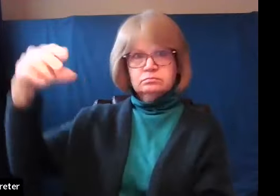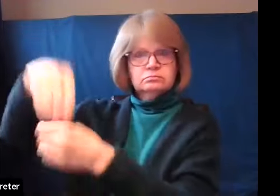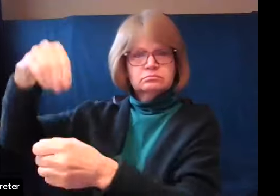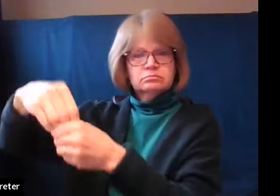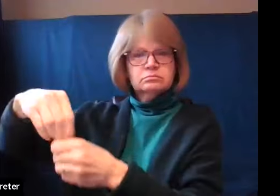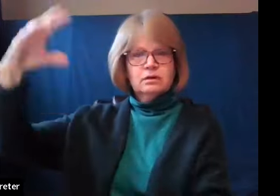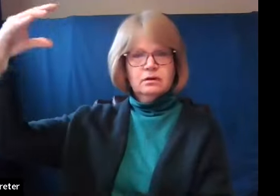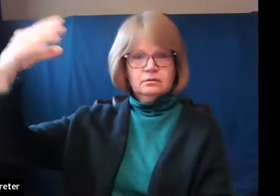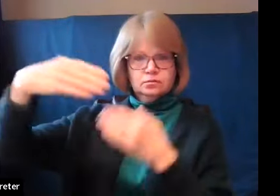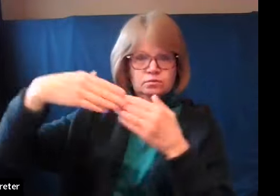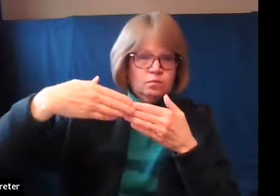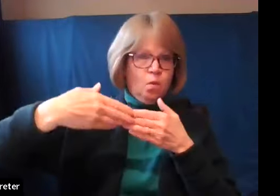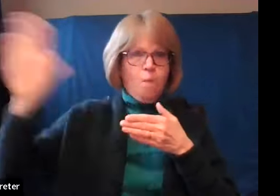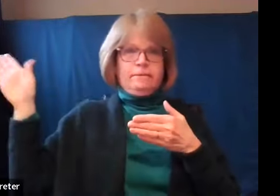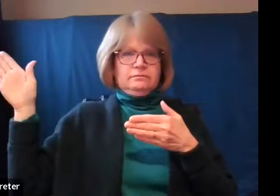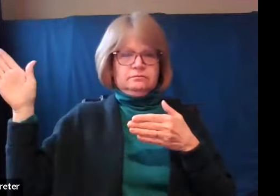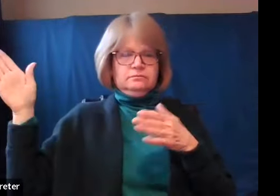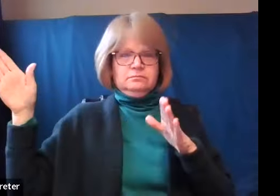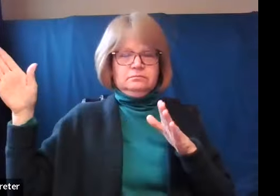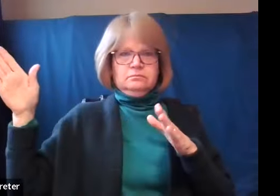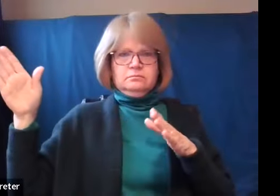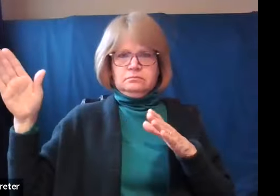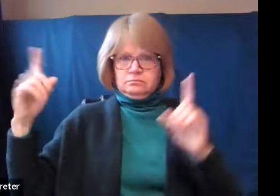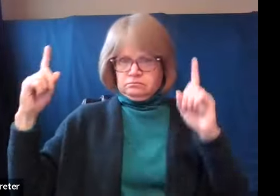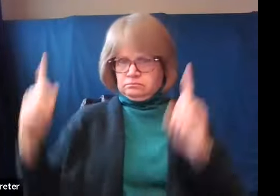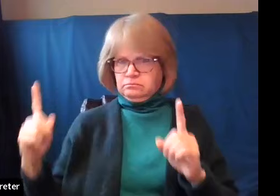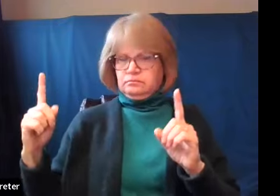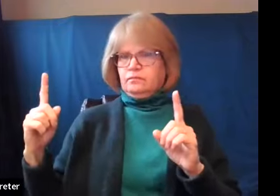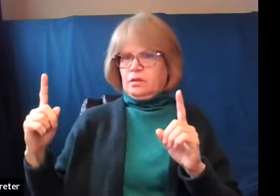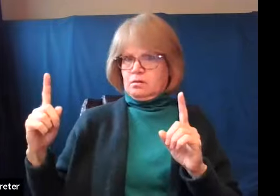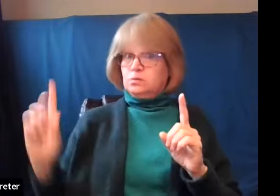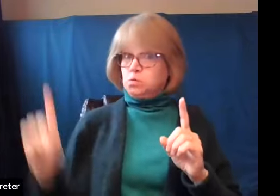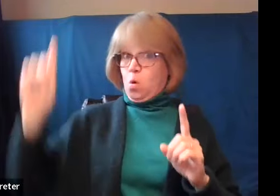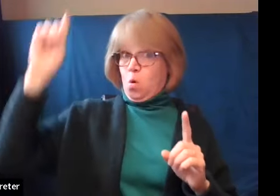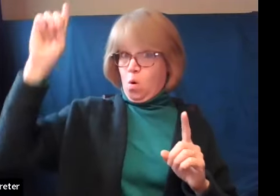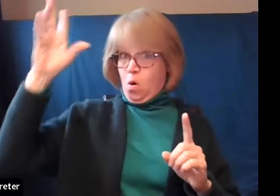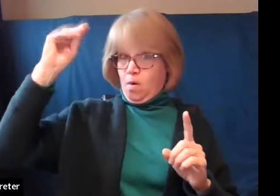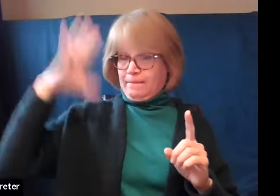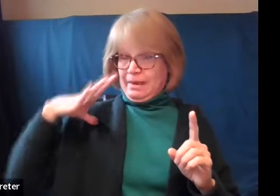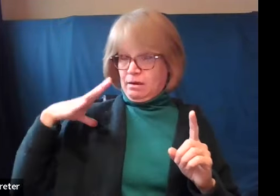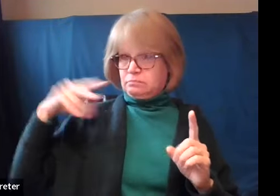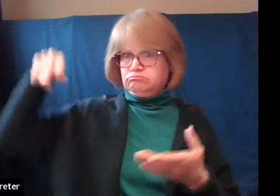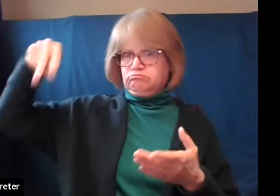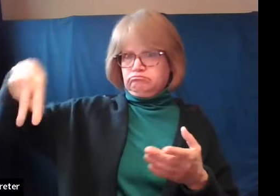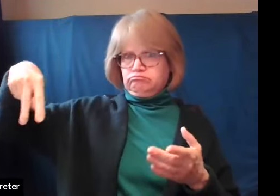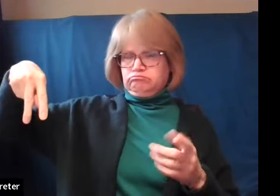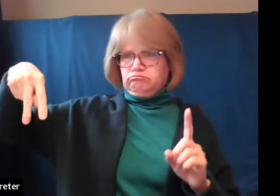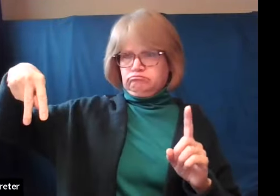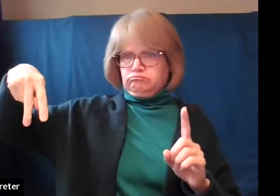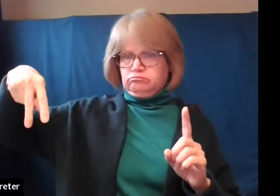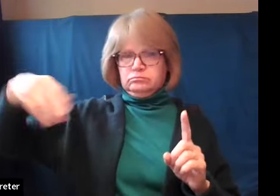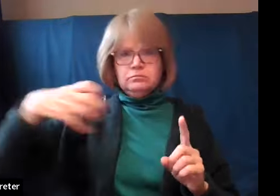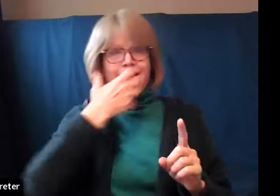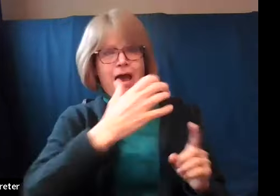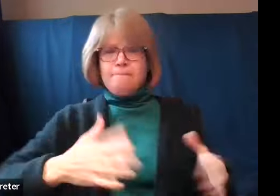interior foyer door swung open. 5 feet away, a tall, straight silhouette stood in the darkened doorway and